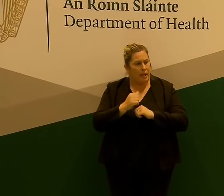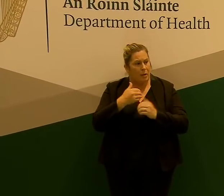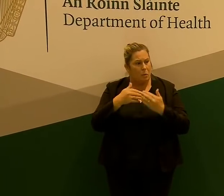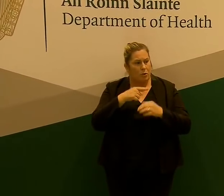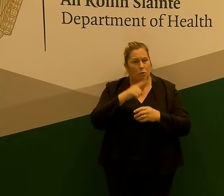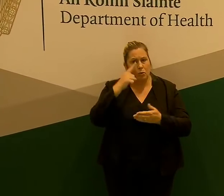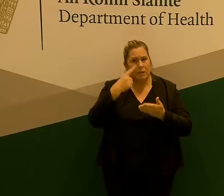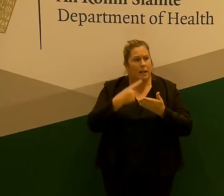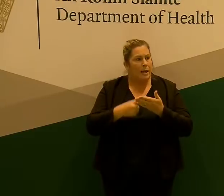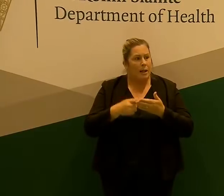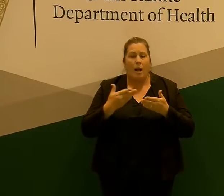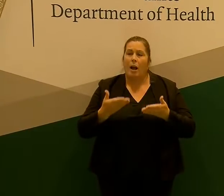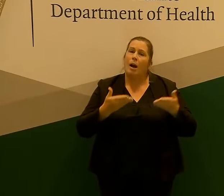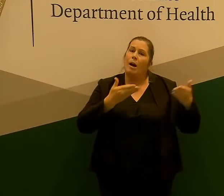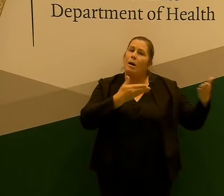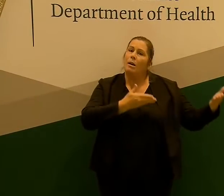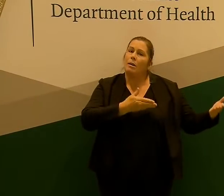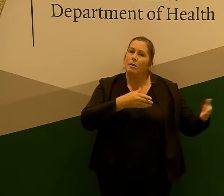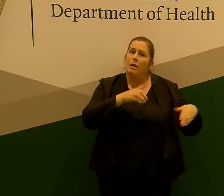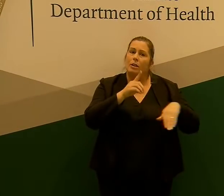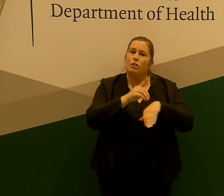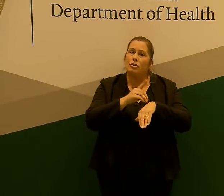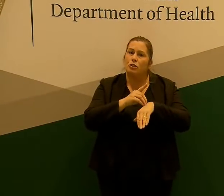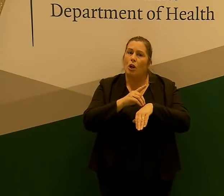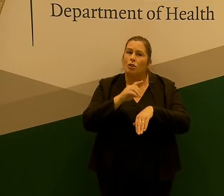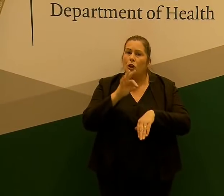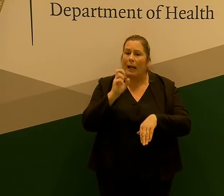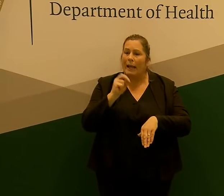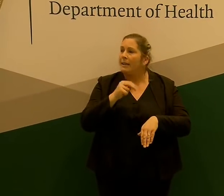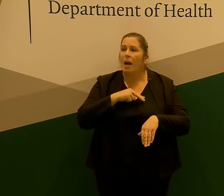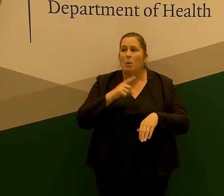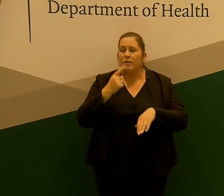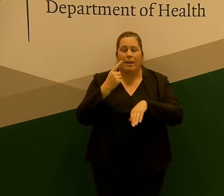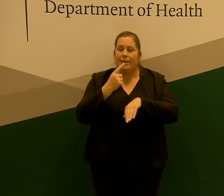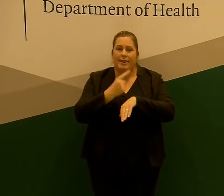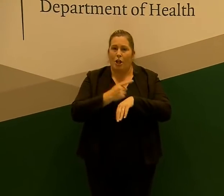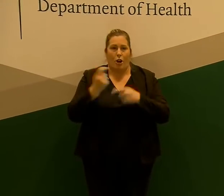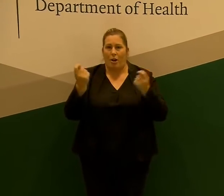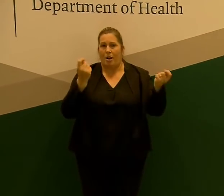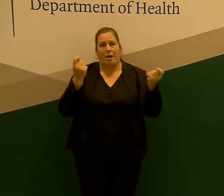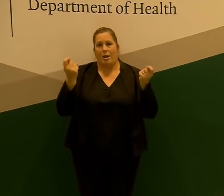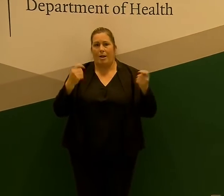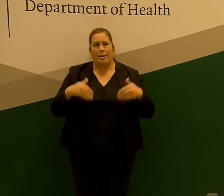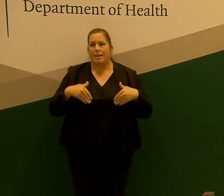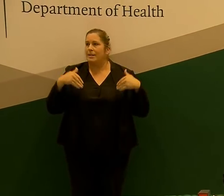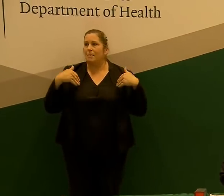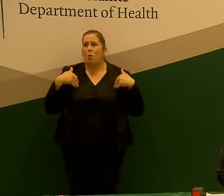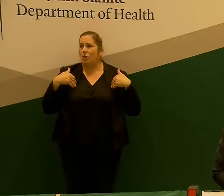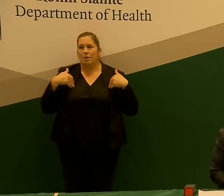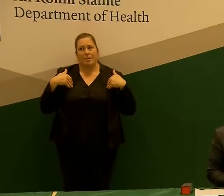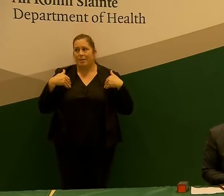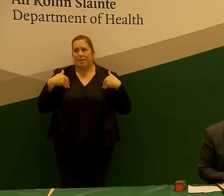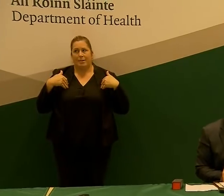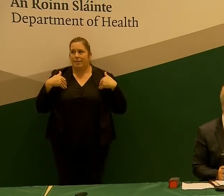decide? I might hand over to Dr. Glynn. I wasn't actually in the chair this morning, at the NEF, so I wasn't I wasn't